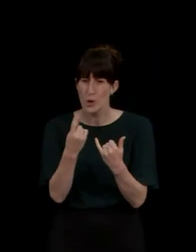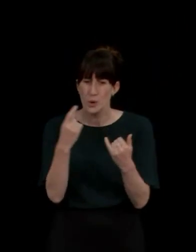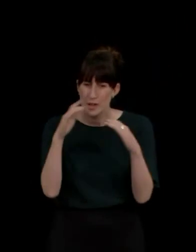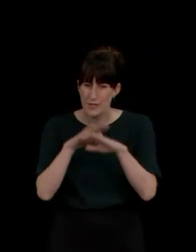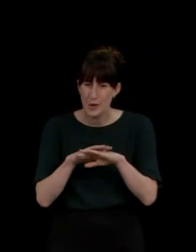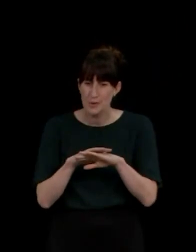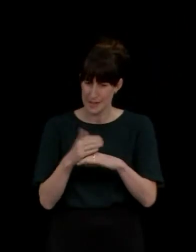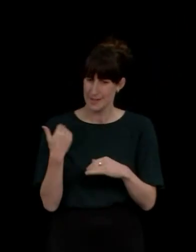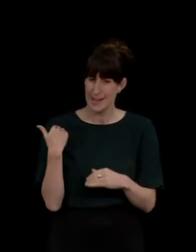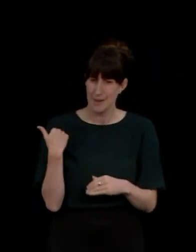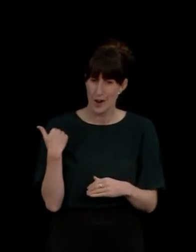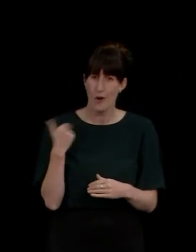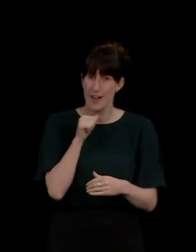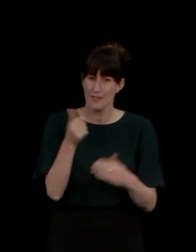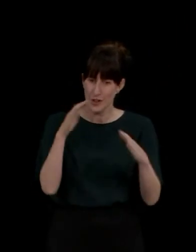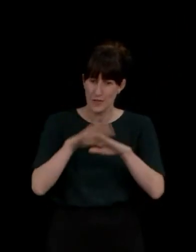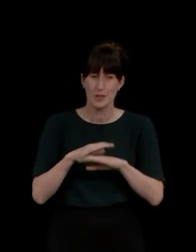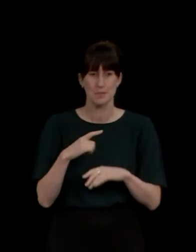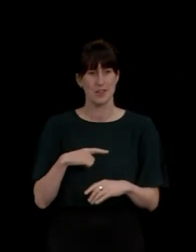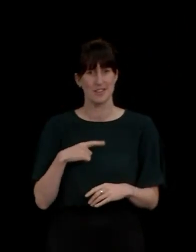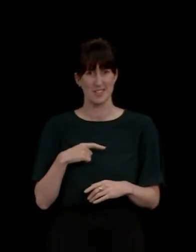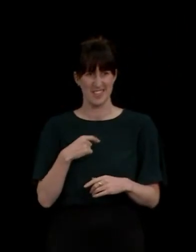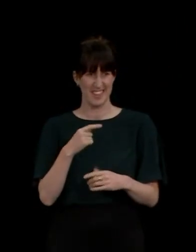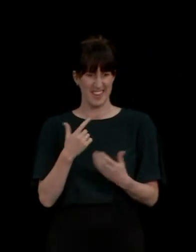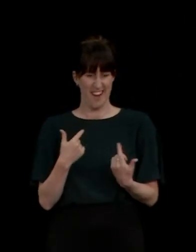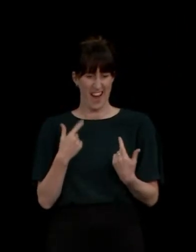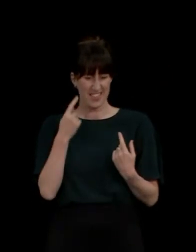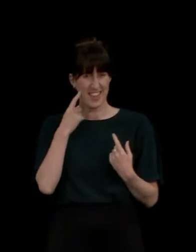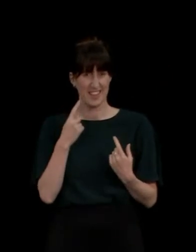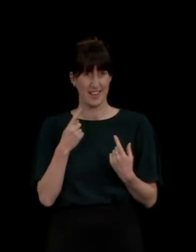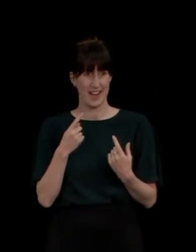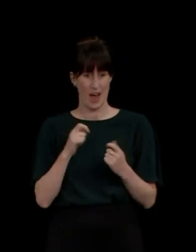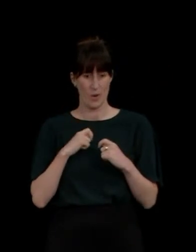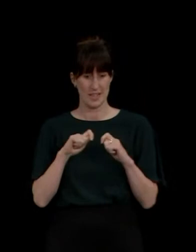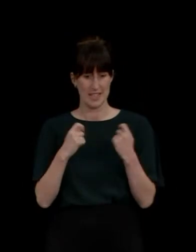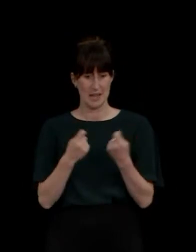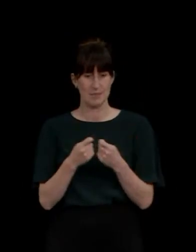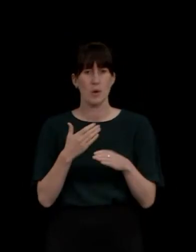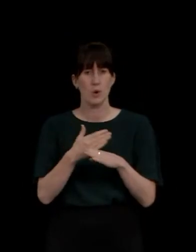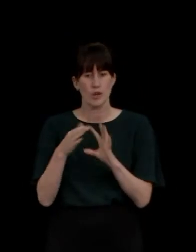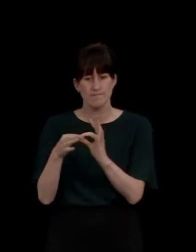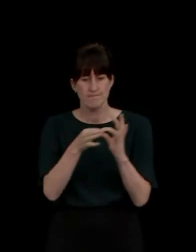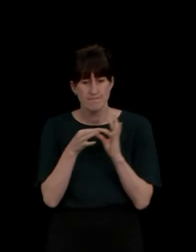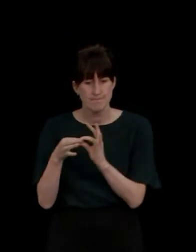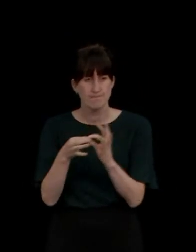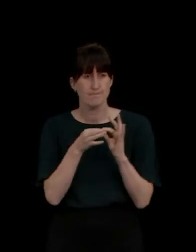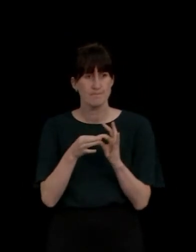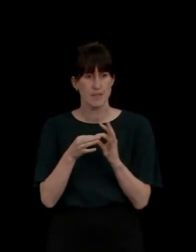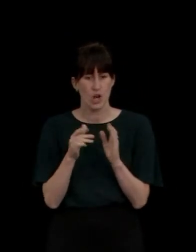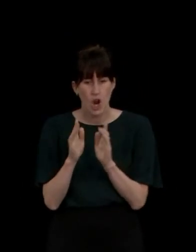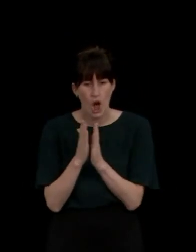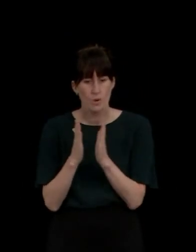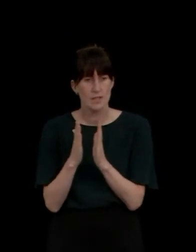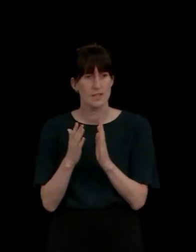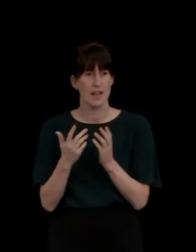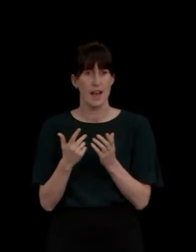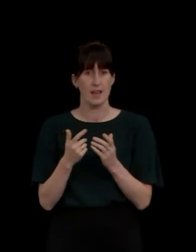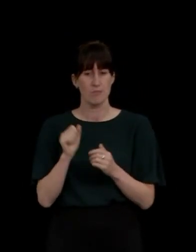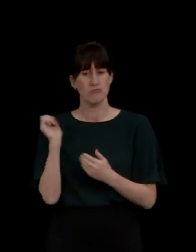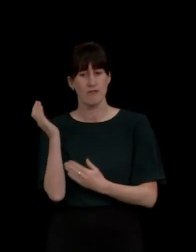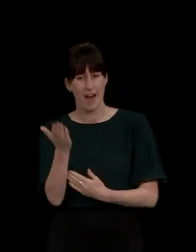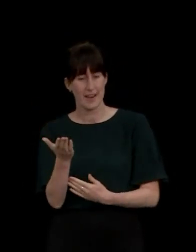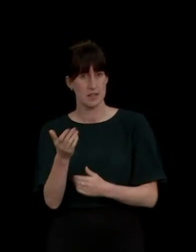because certainly as far as we're advised, our teams on the ground are working really closely together. We know those providers often have the closest links